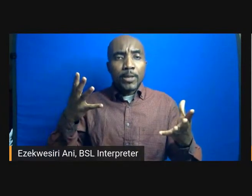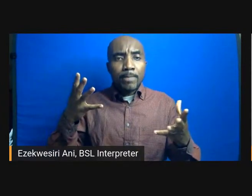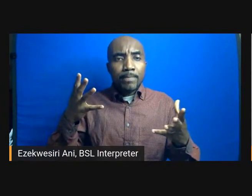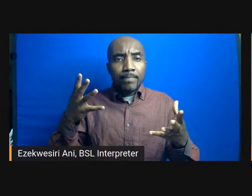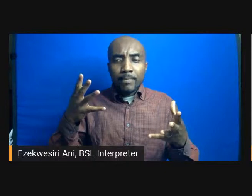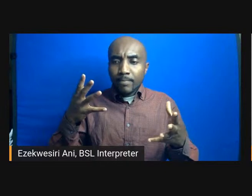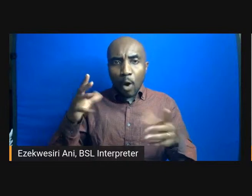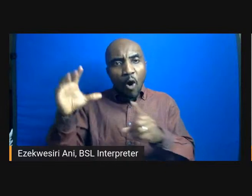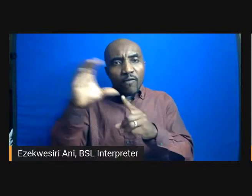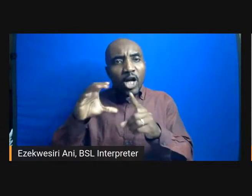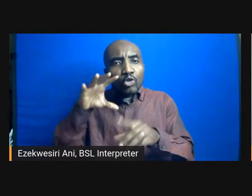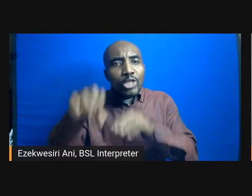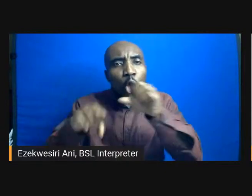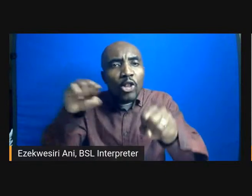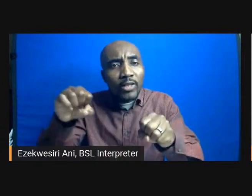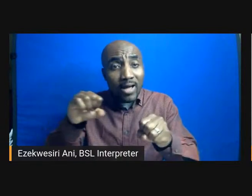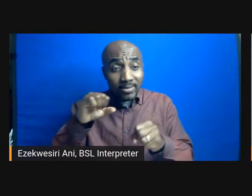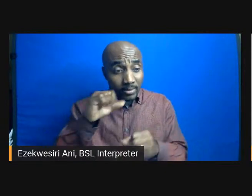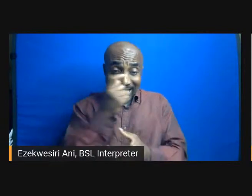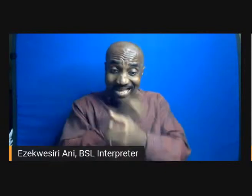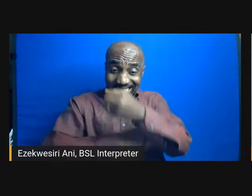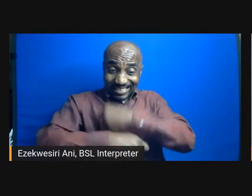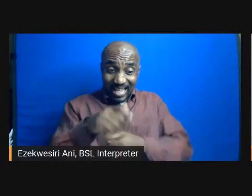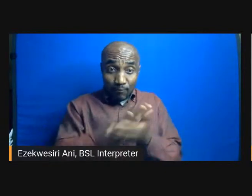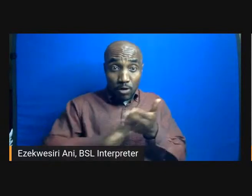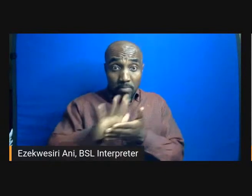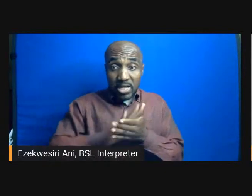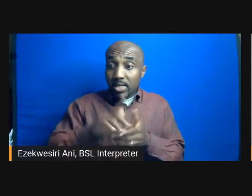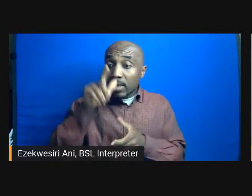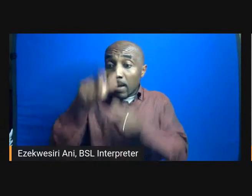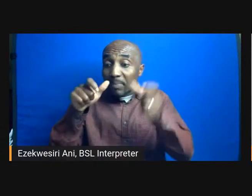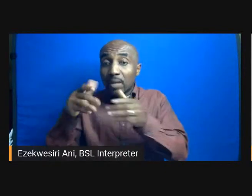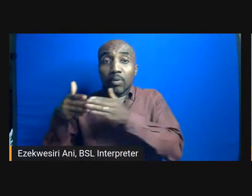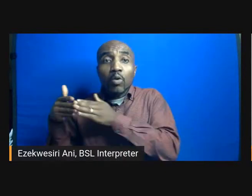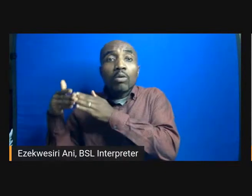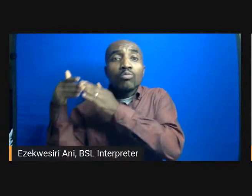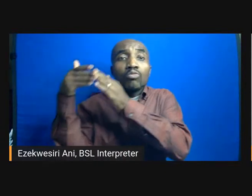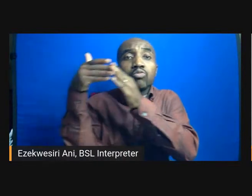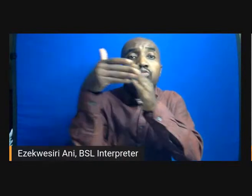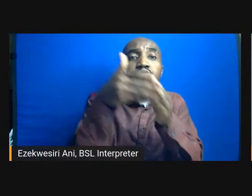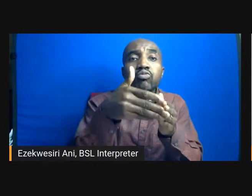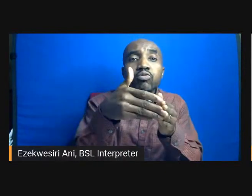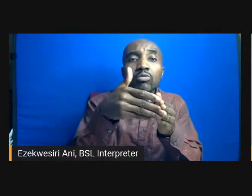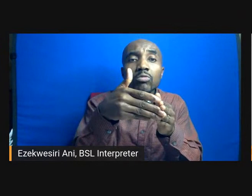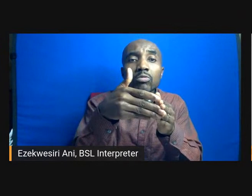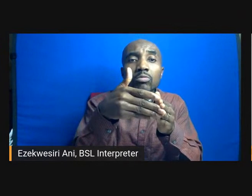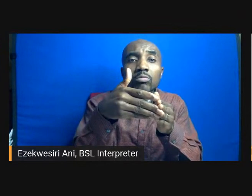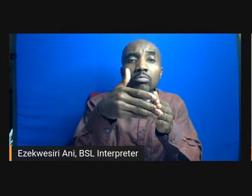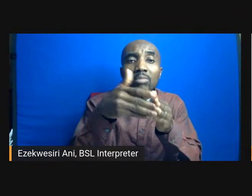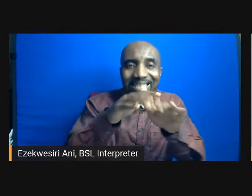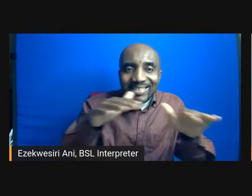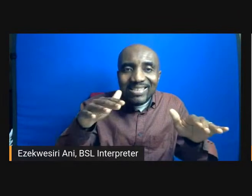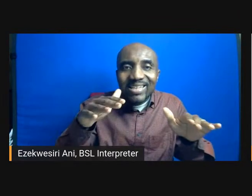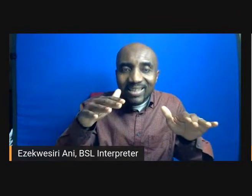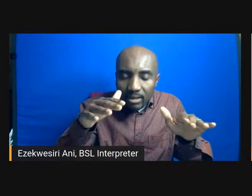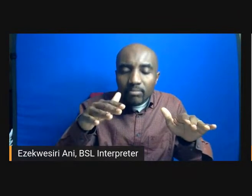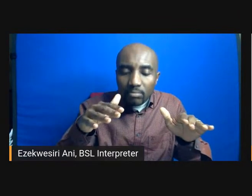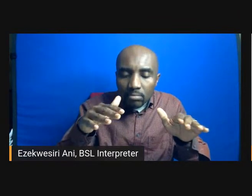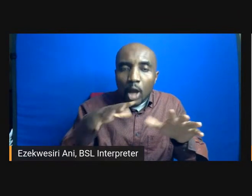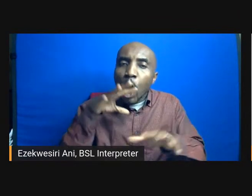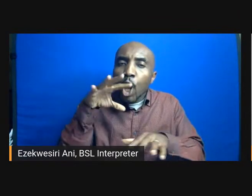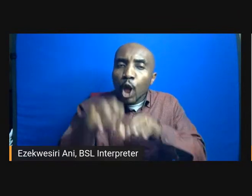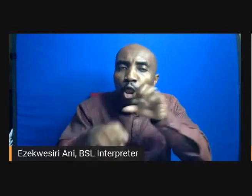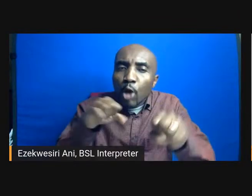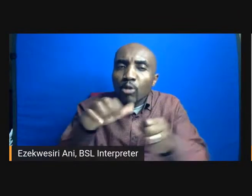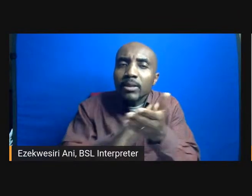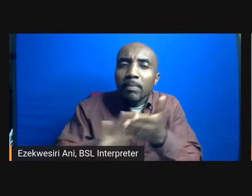While slavery physically removed people from all they knew and transported them across the oceans, colonialism made